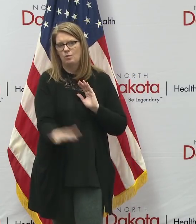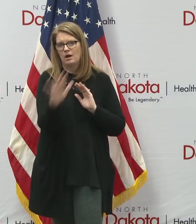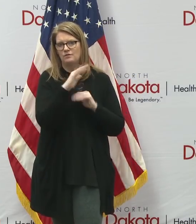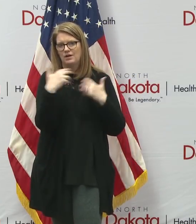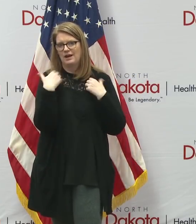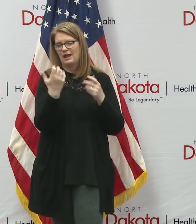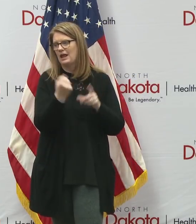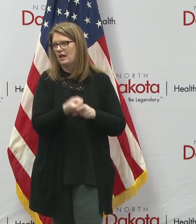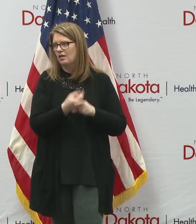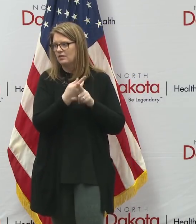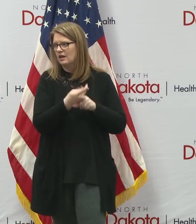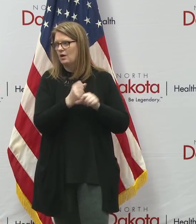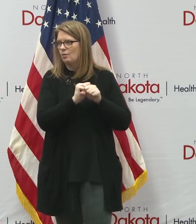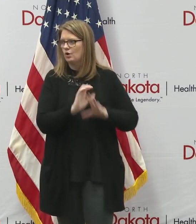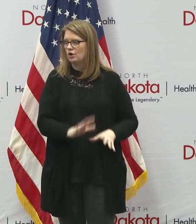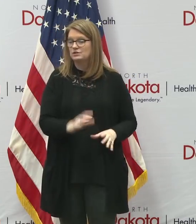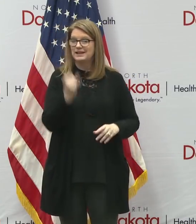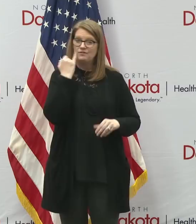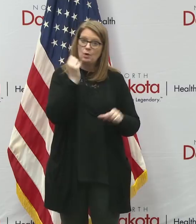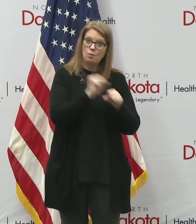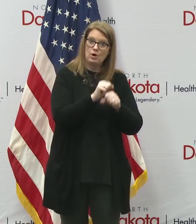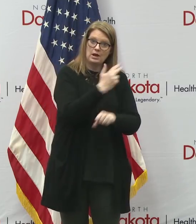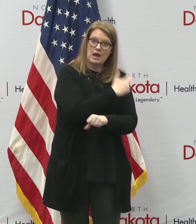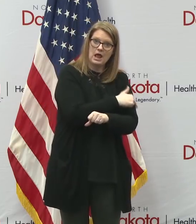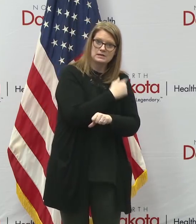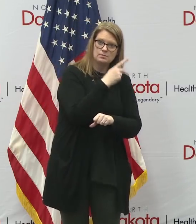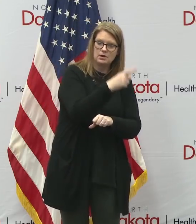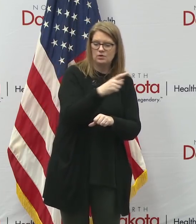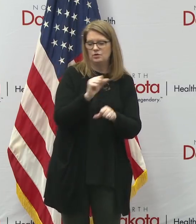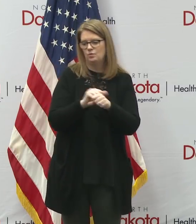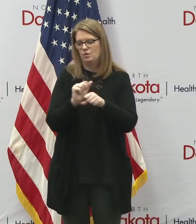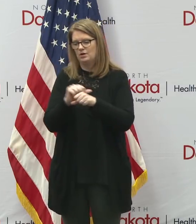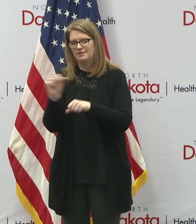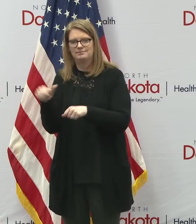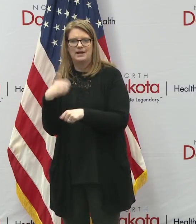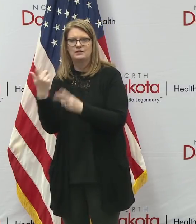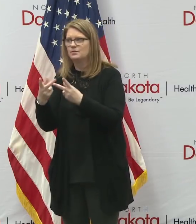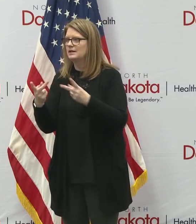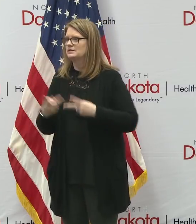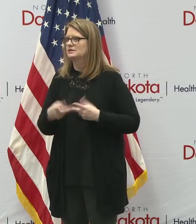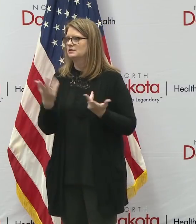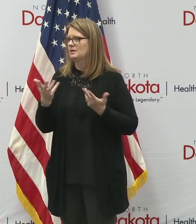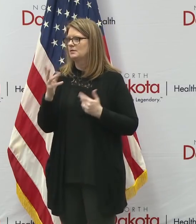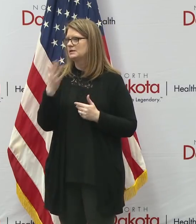either those who work in hospitals or on site? And maybe that's a better question